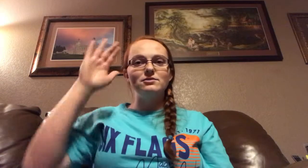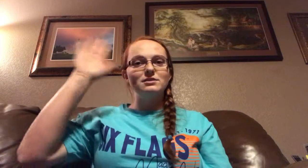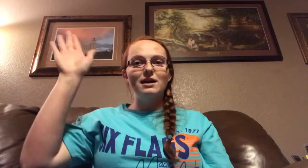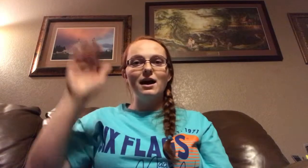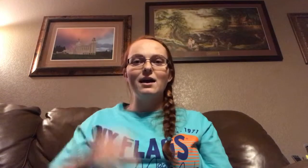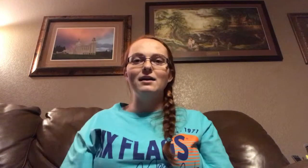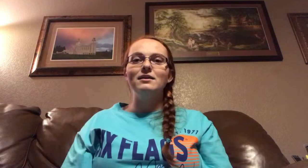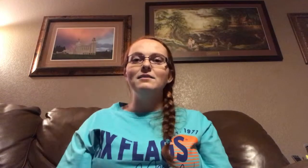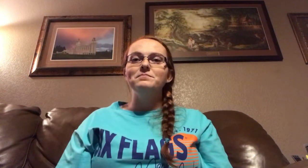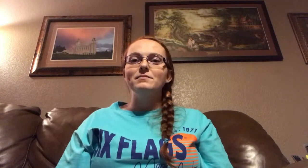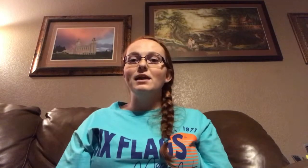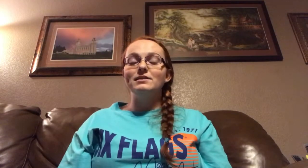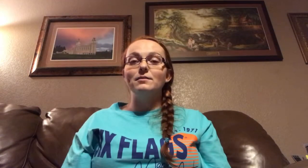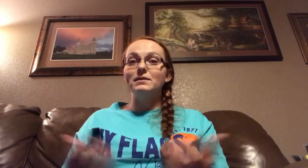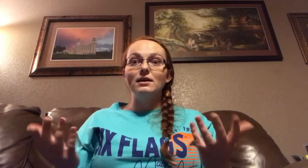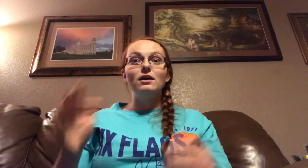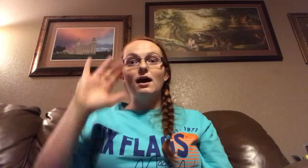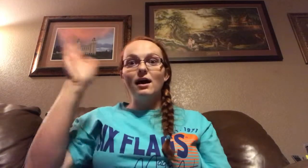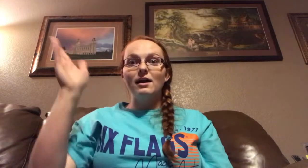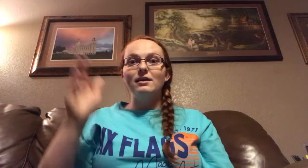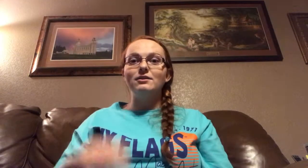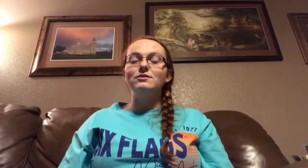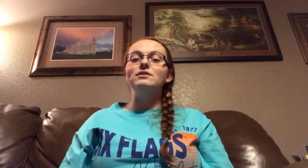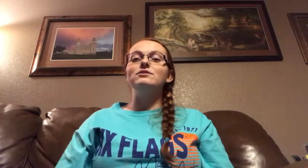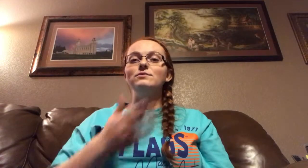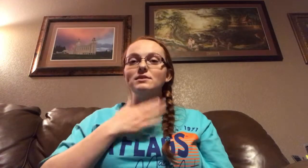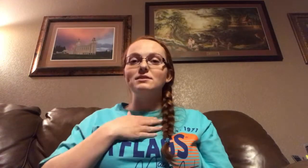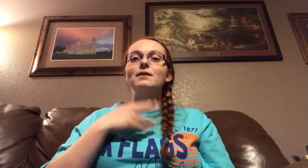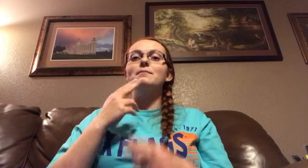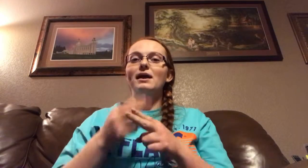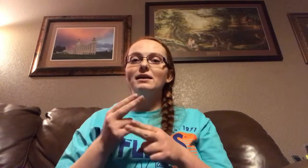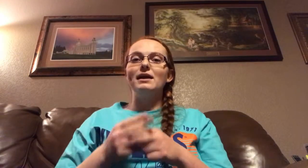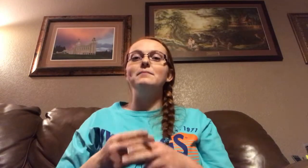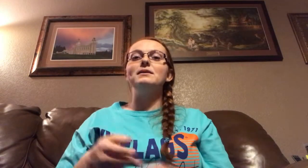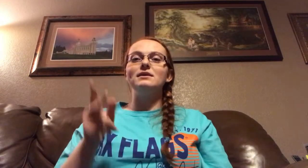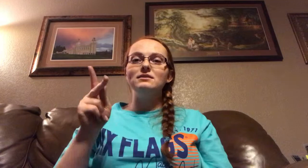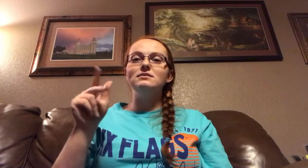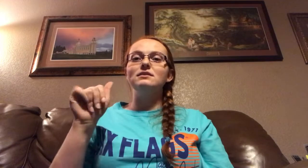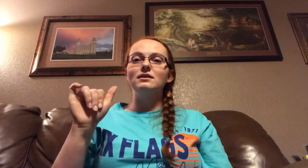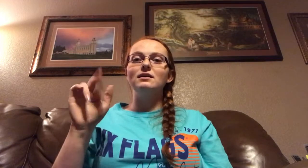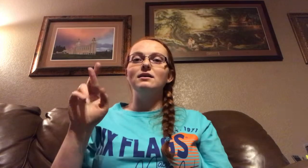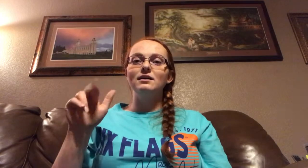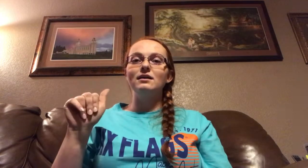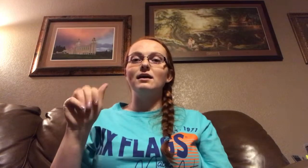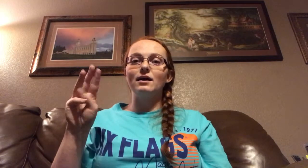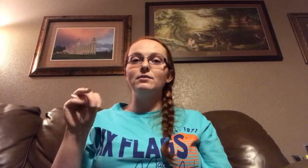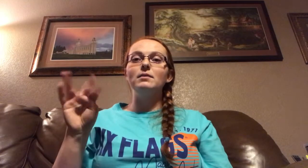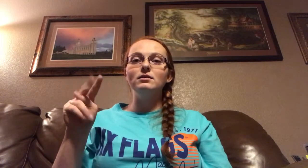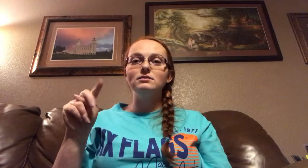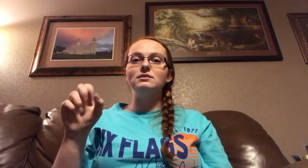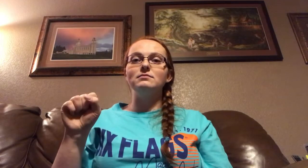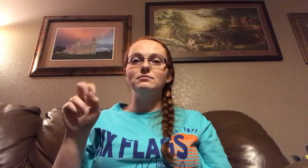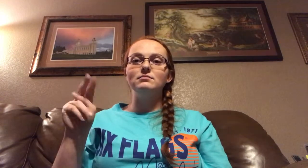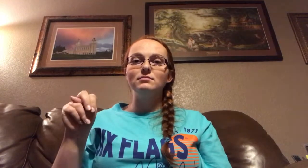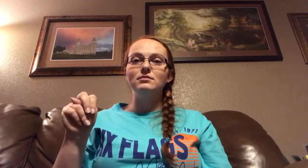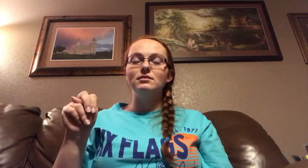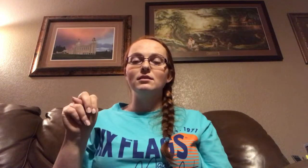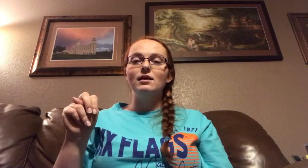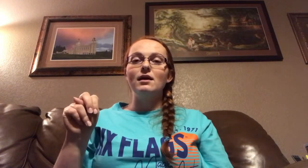say hi. And they'll be like, hi, and then you would say, my name is Kyra Monson.